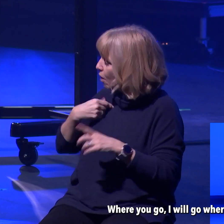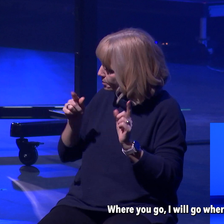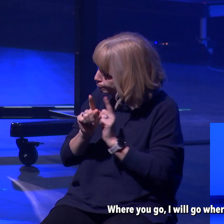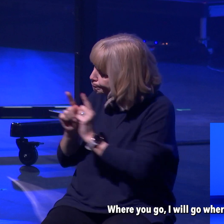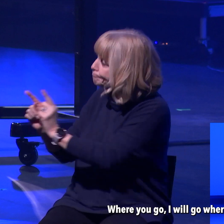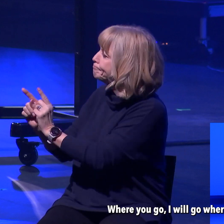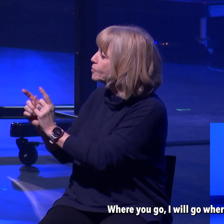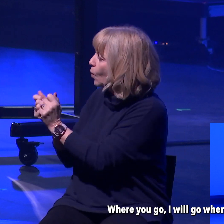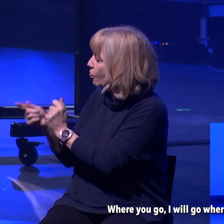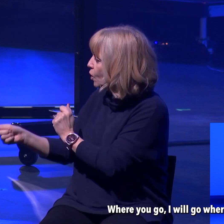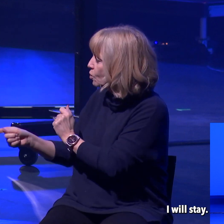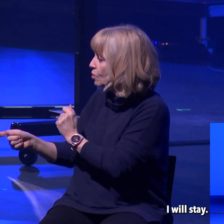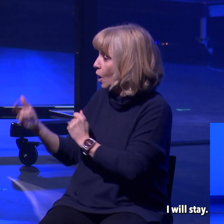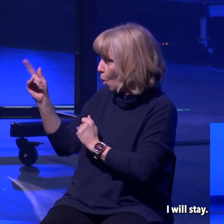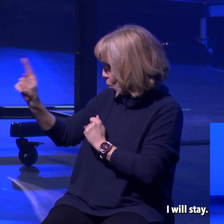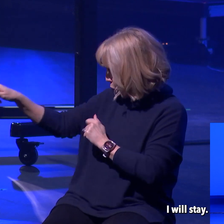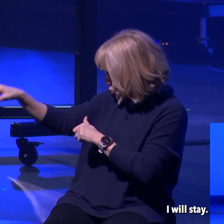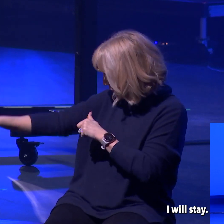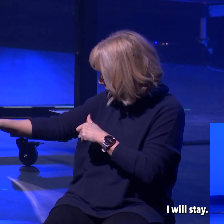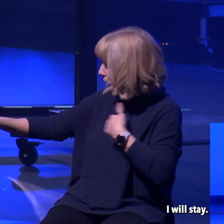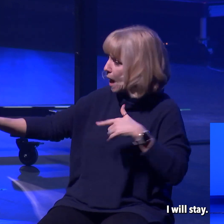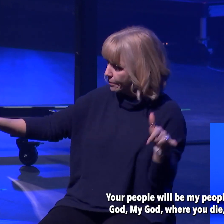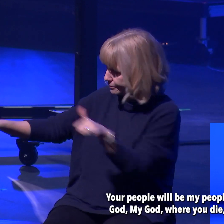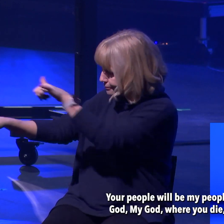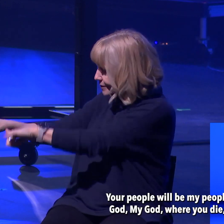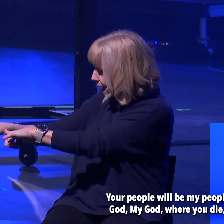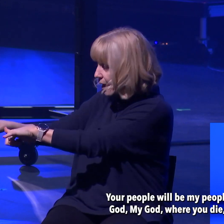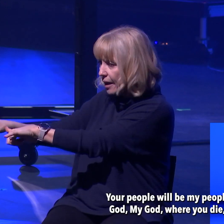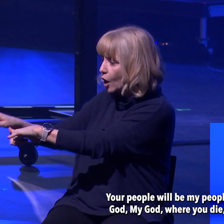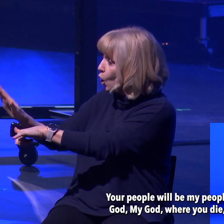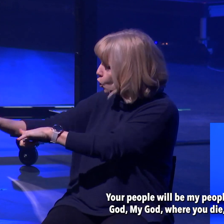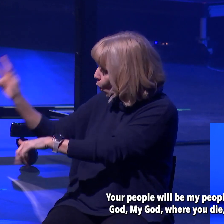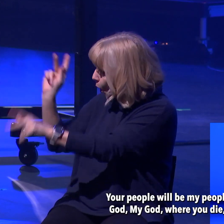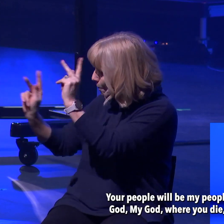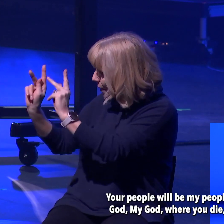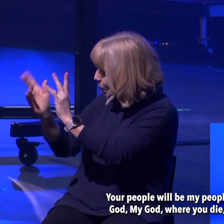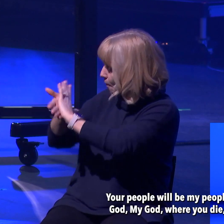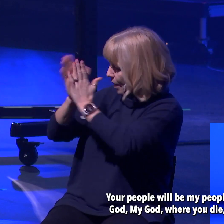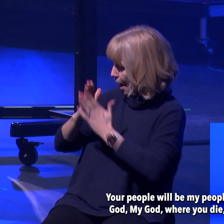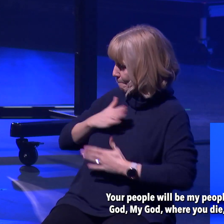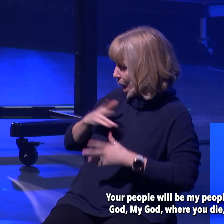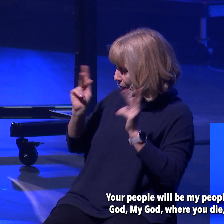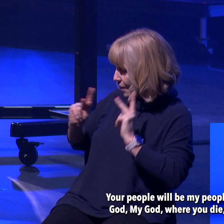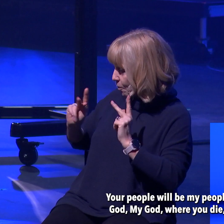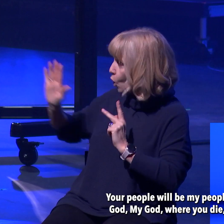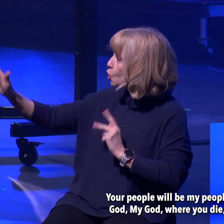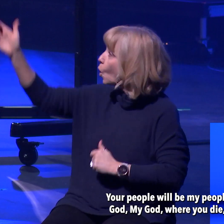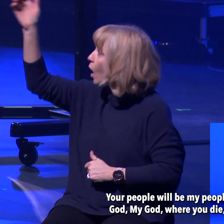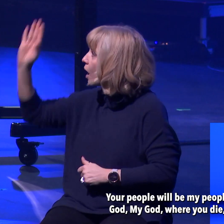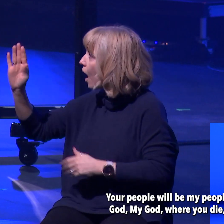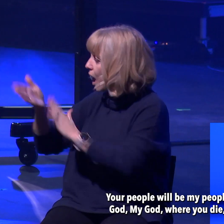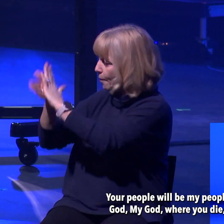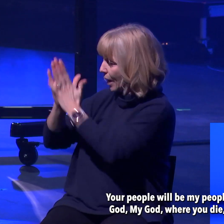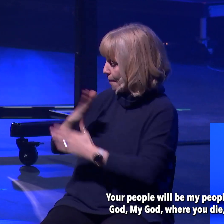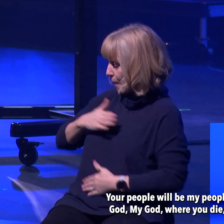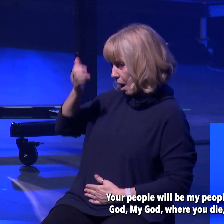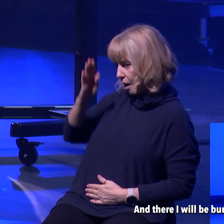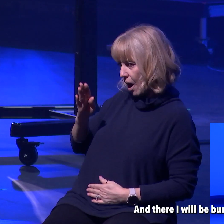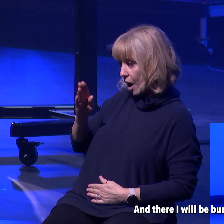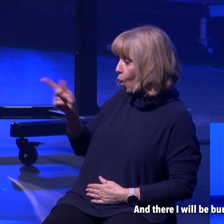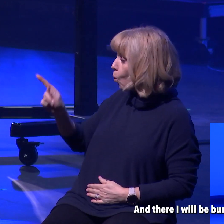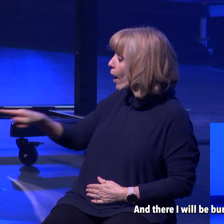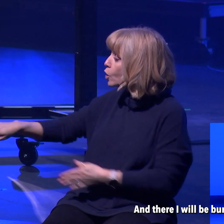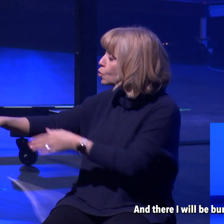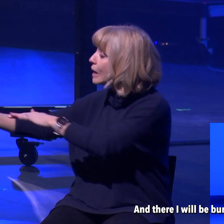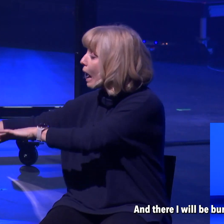go. Where you stay, I will stay. Your people will be my people and your God, my God. Where you die, I will die,